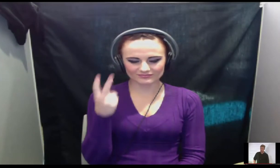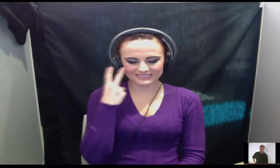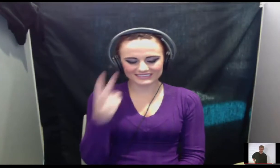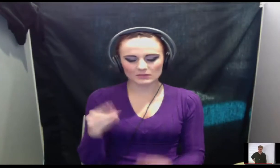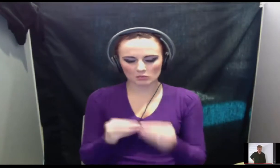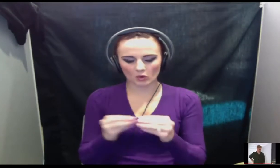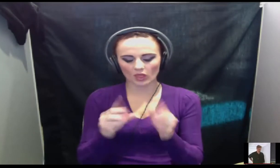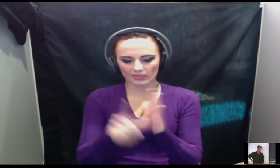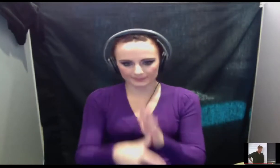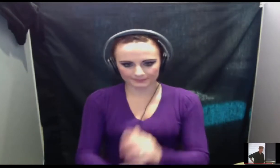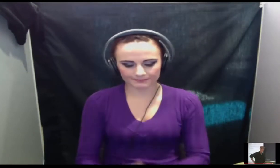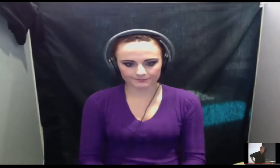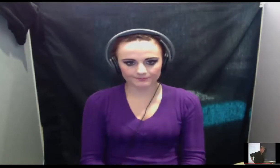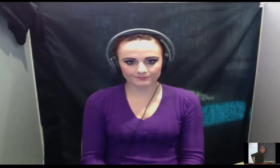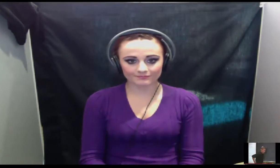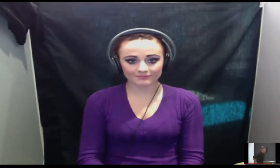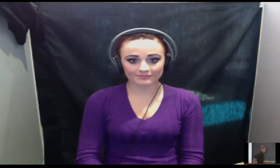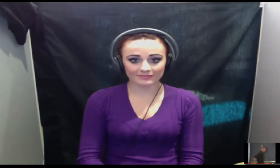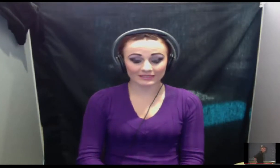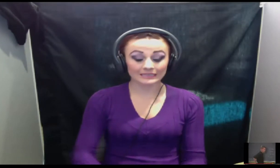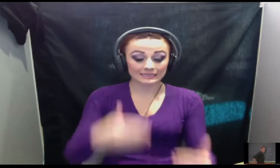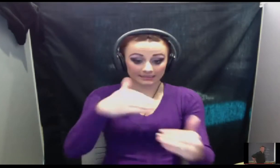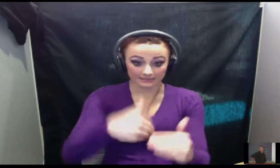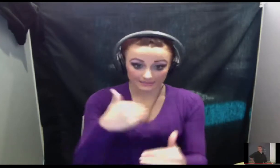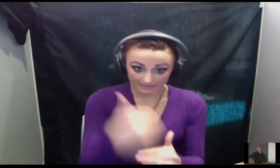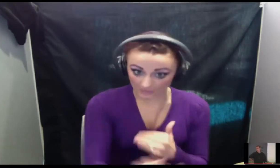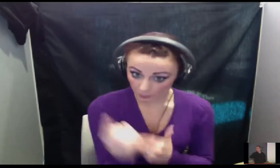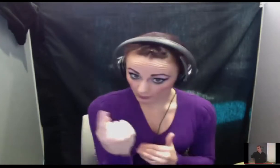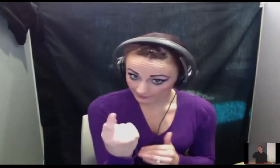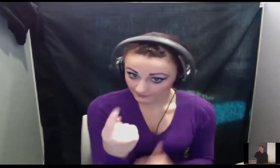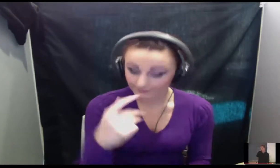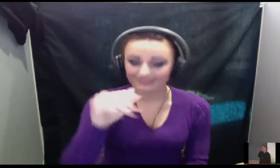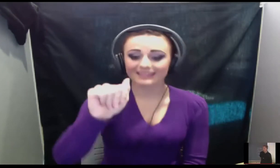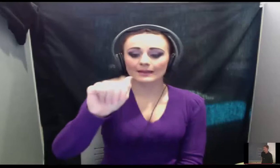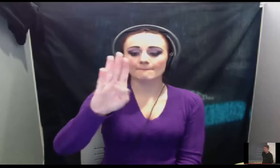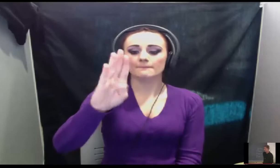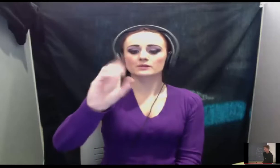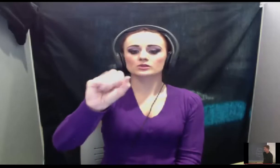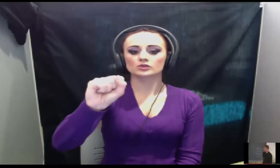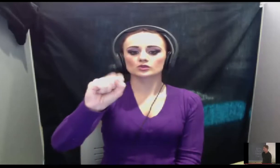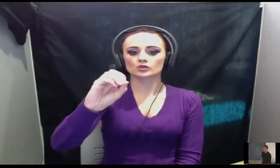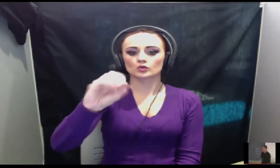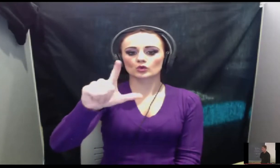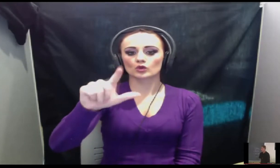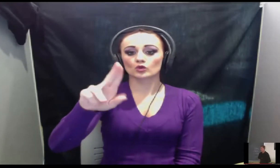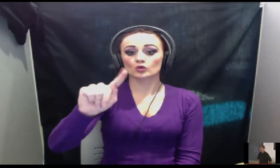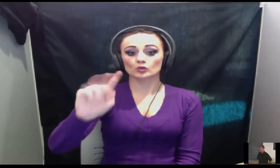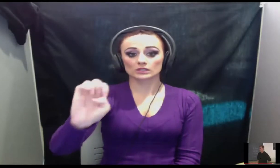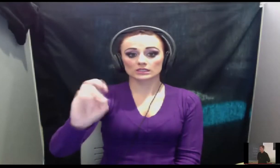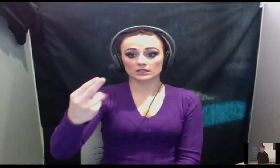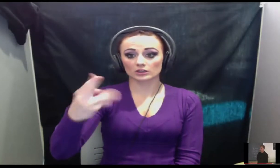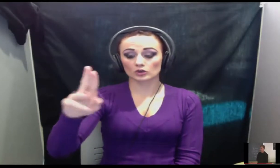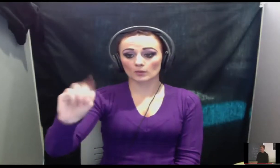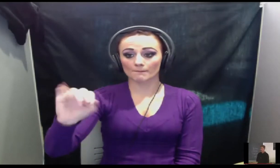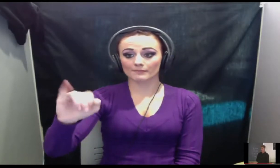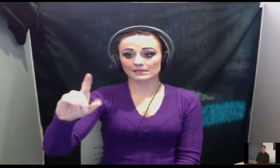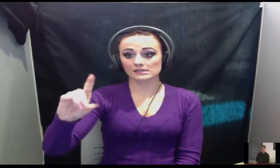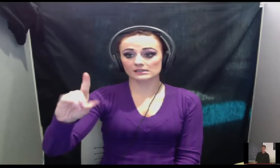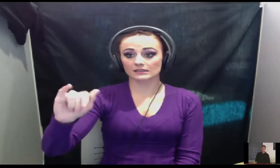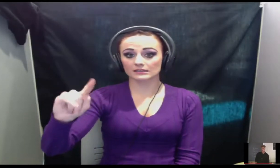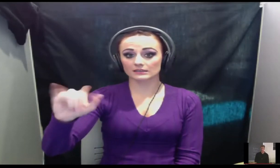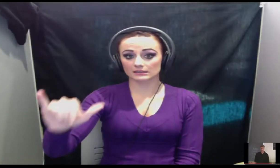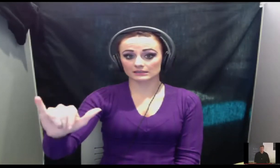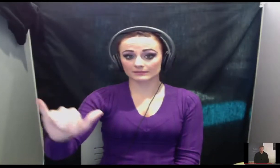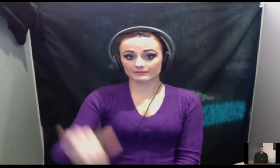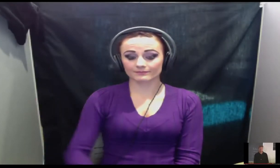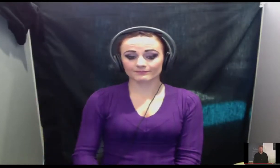Next one, absolute humidity. This is pretty simple. Basically, it's the measure of the amount of water vapor that's